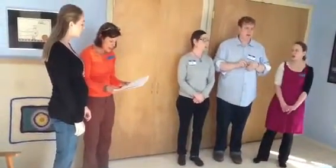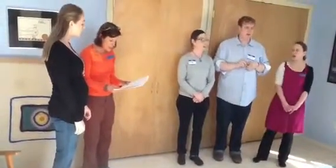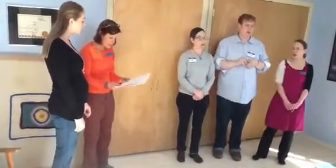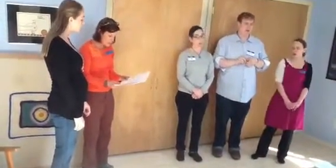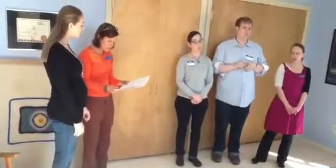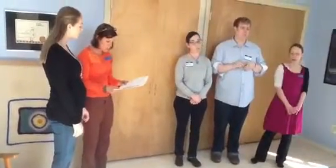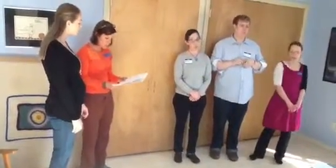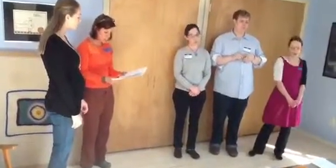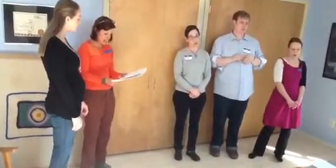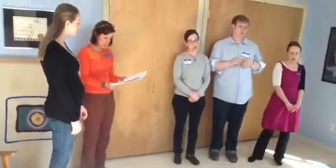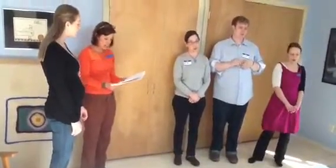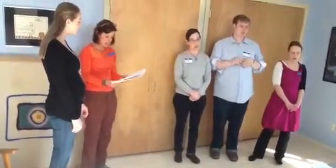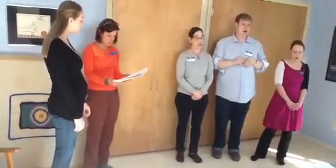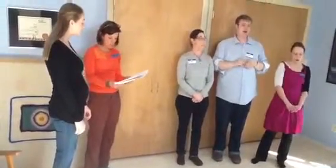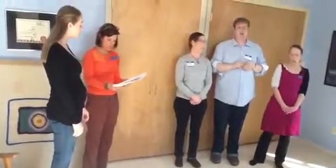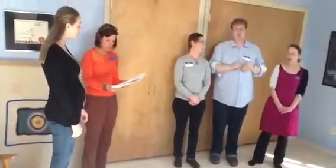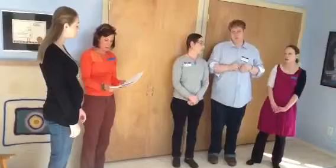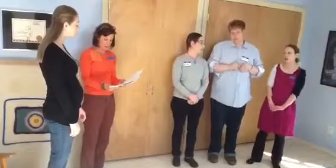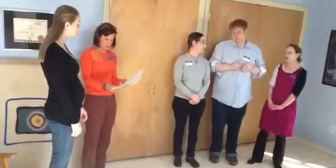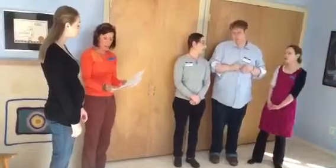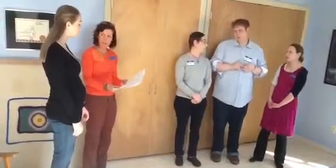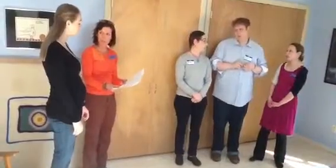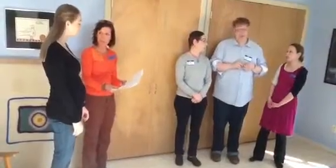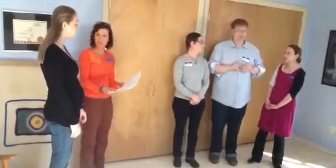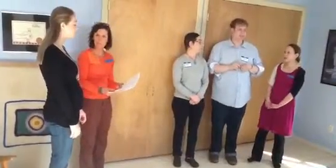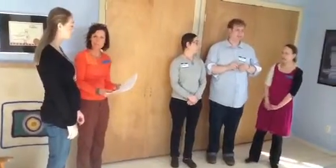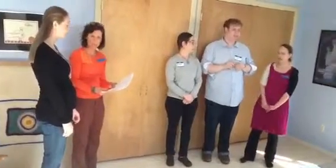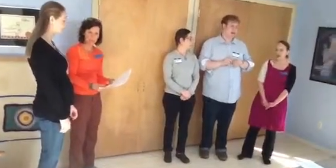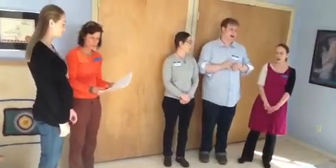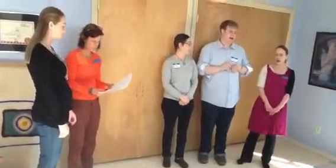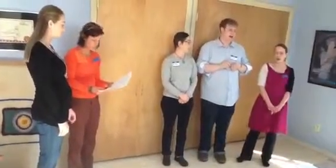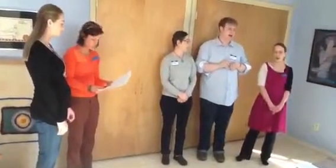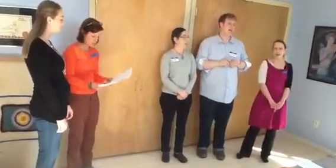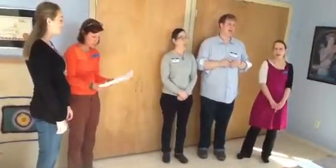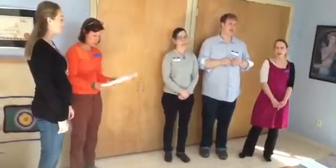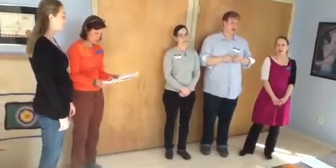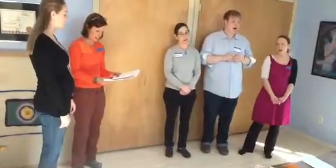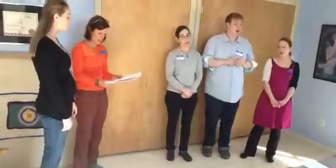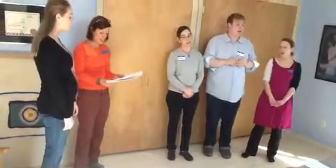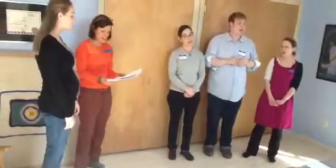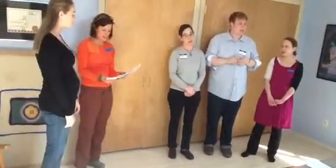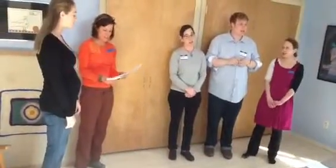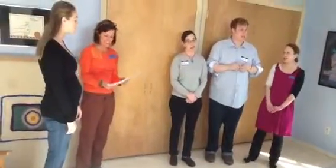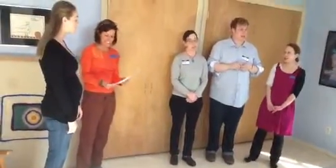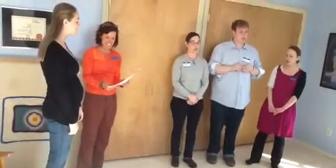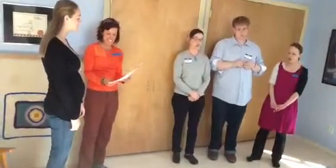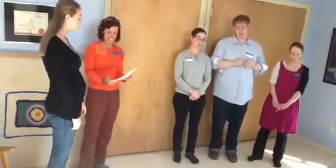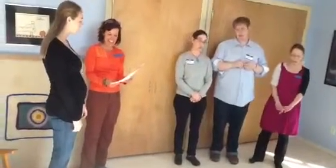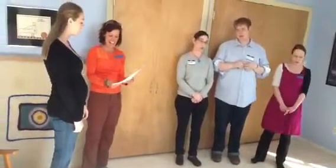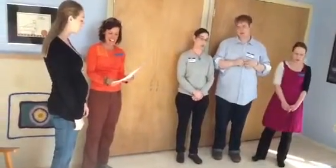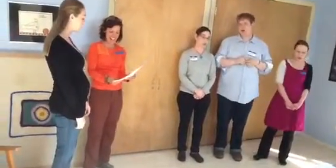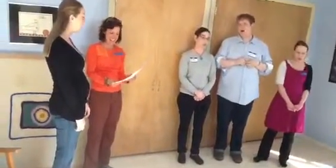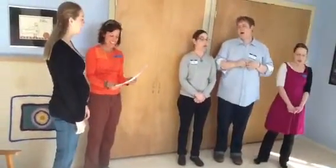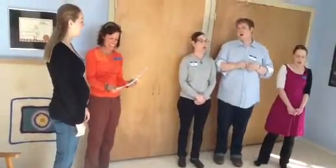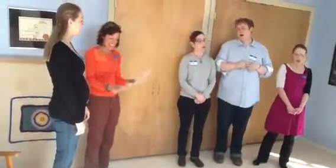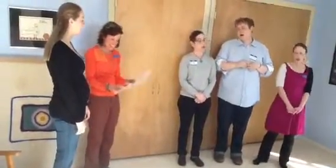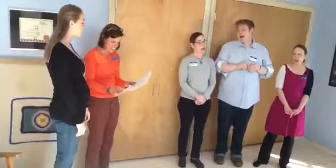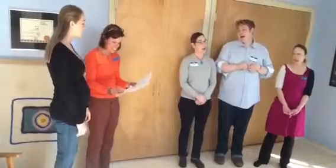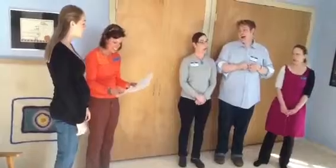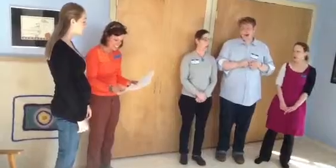Red, orange, yellow, green, blue, and purple too. The rainbow paints the sky in colors